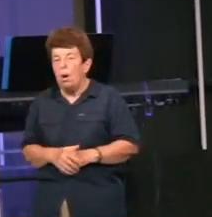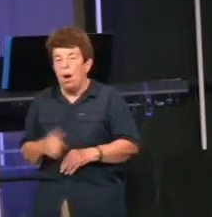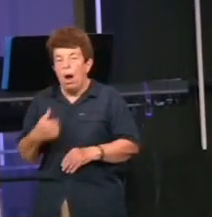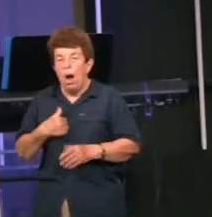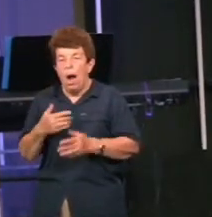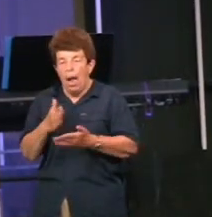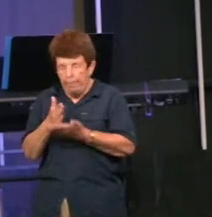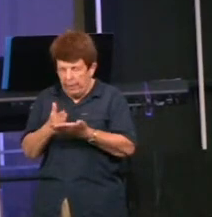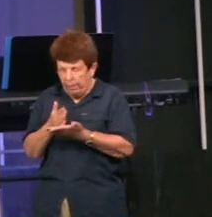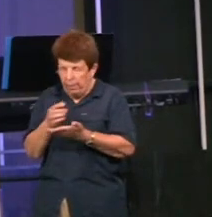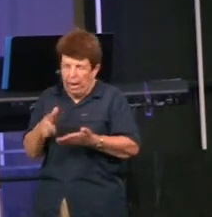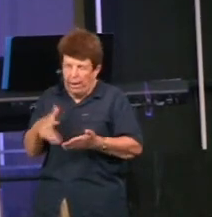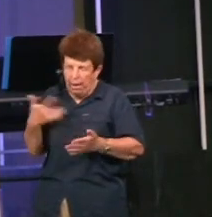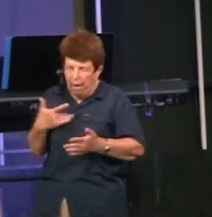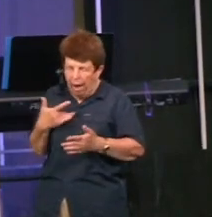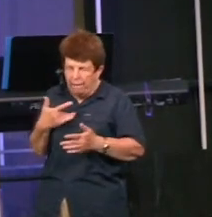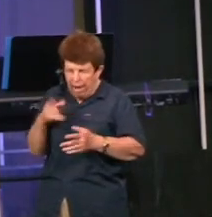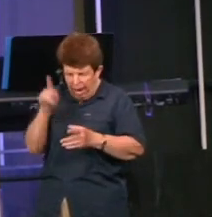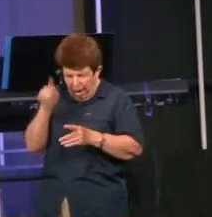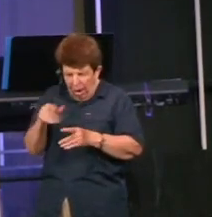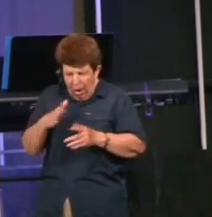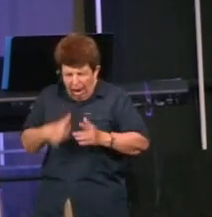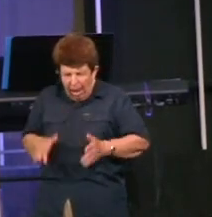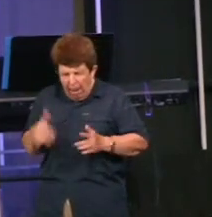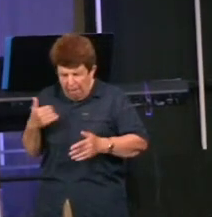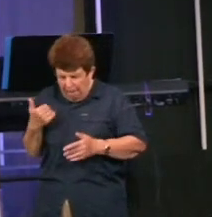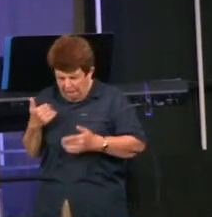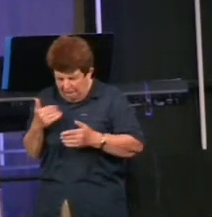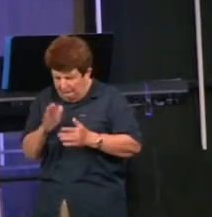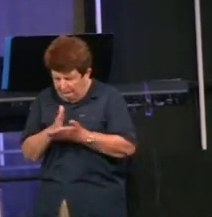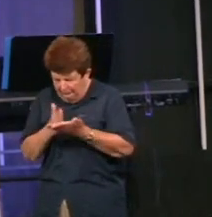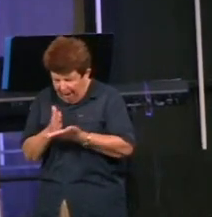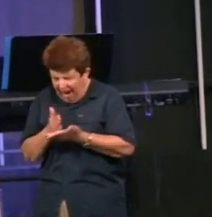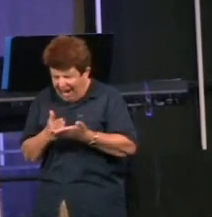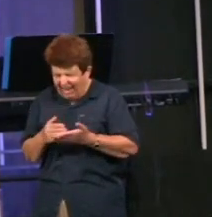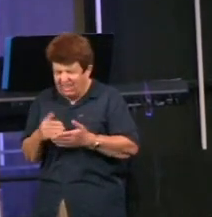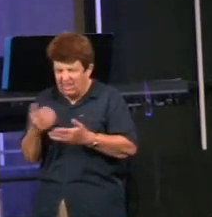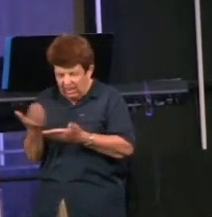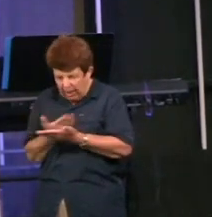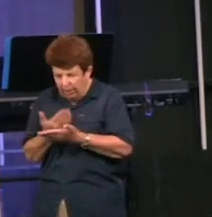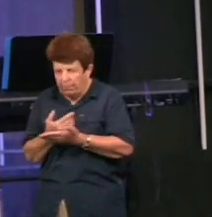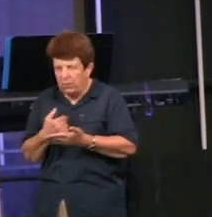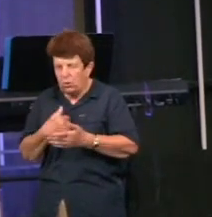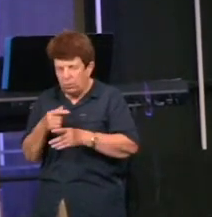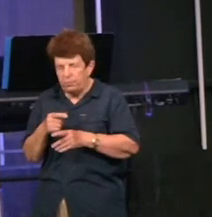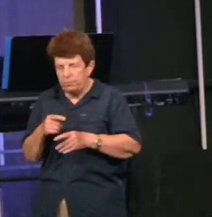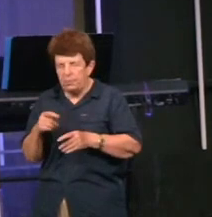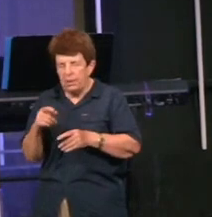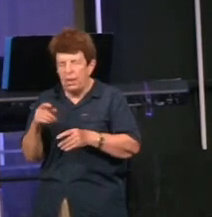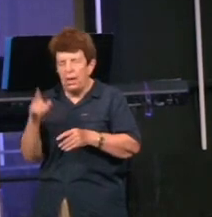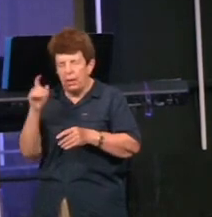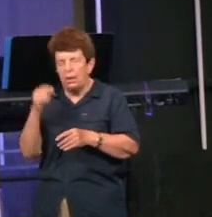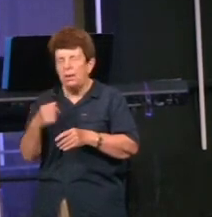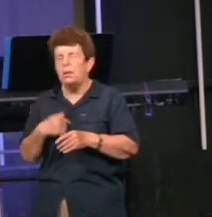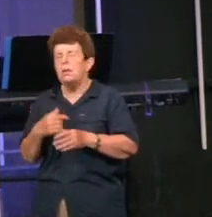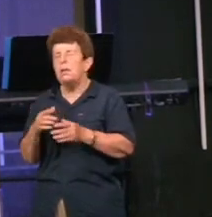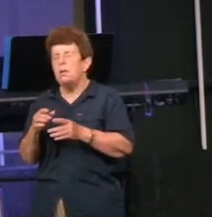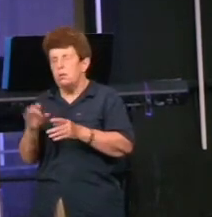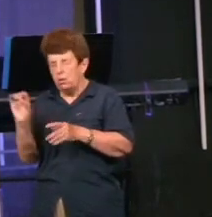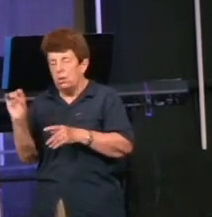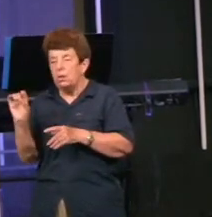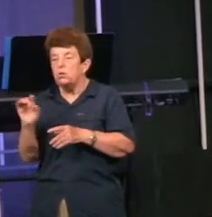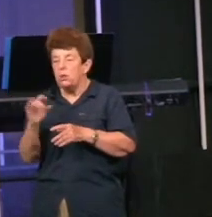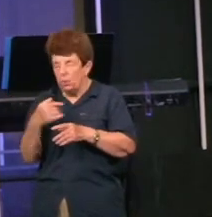I am the bread of life. You need this bread to sustain you physically. You need me to sustain you